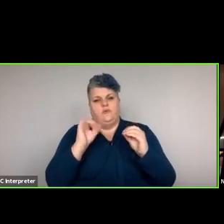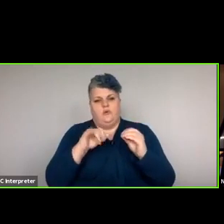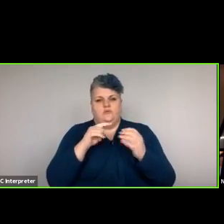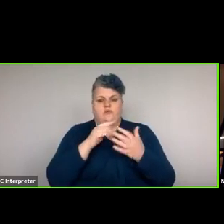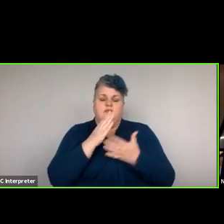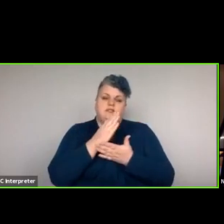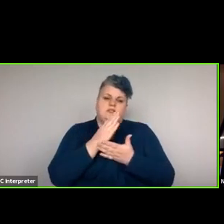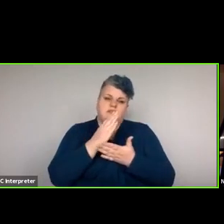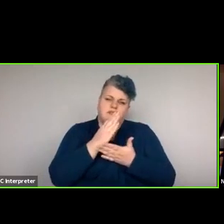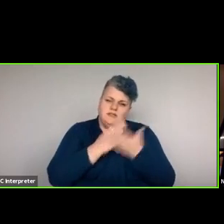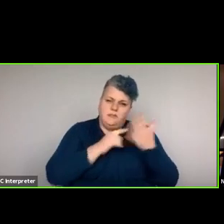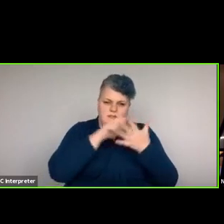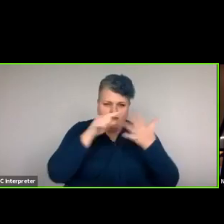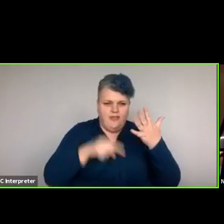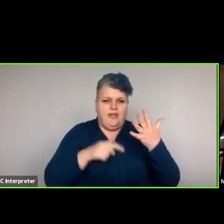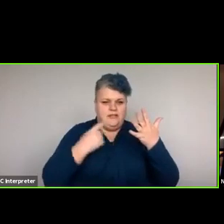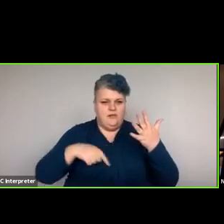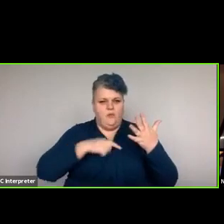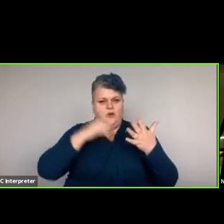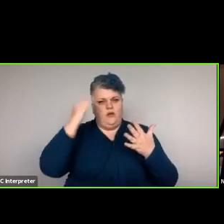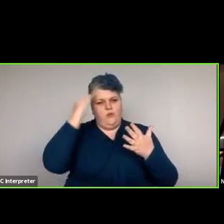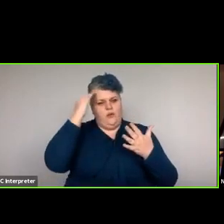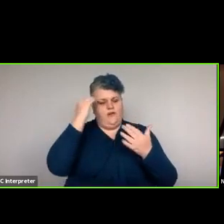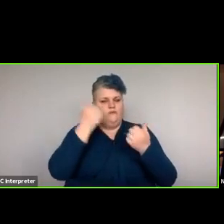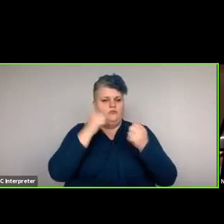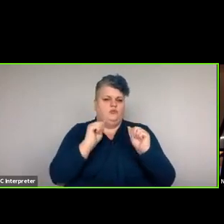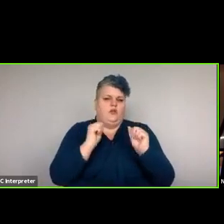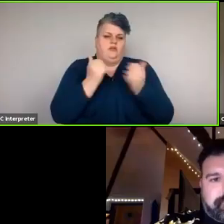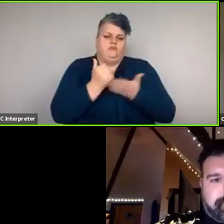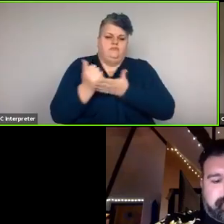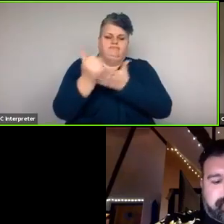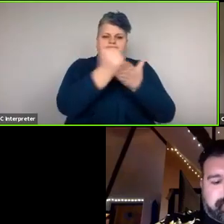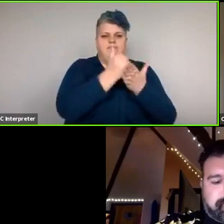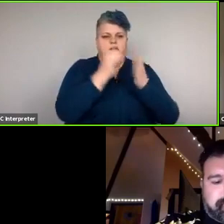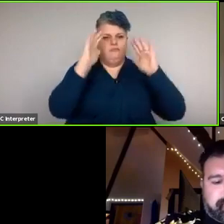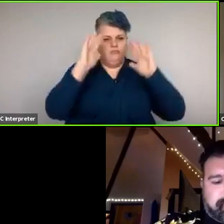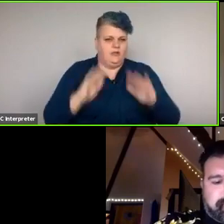and trying to mitigate in the future.